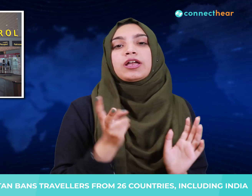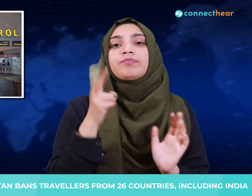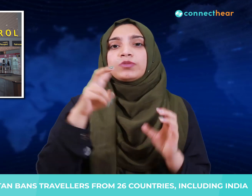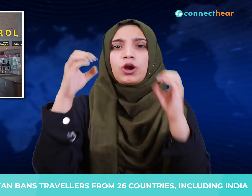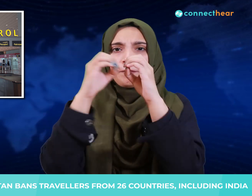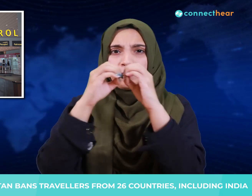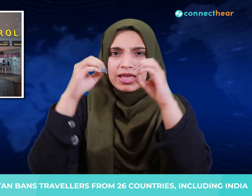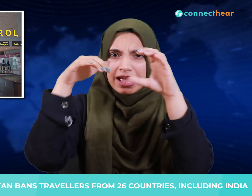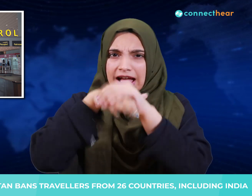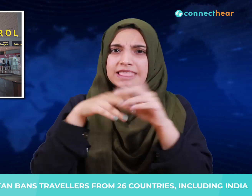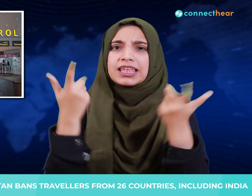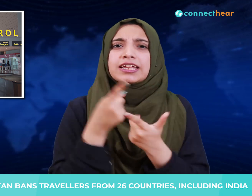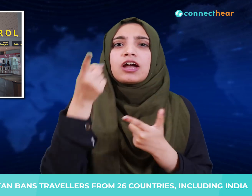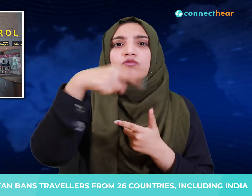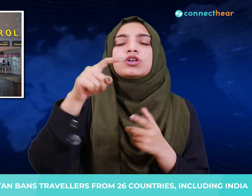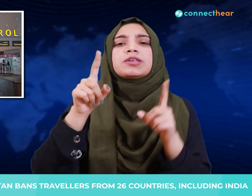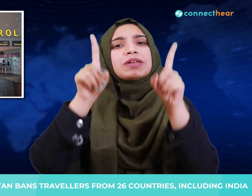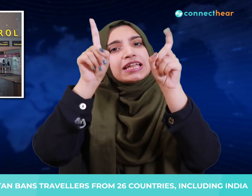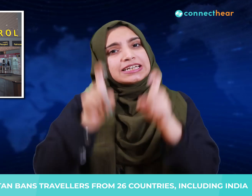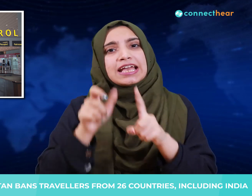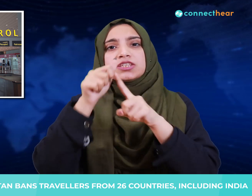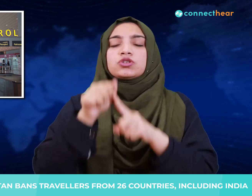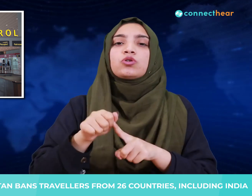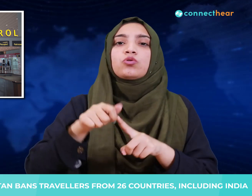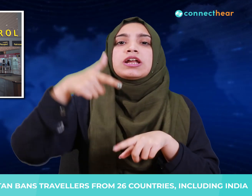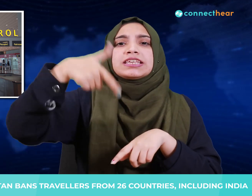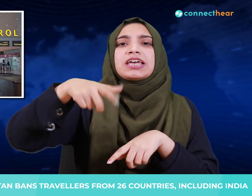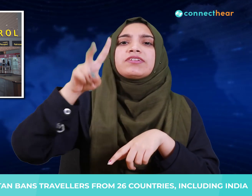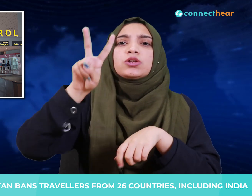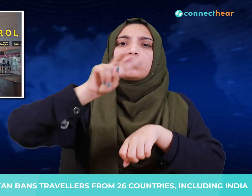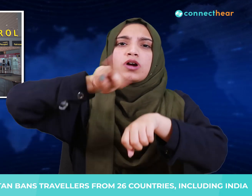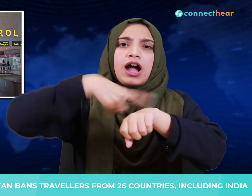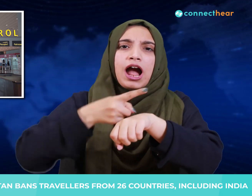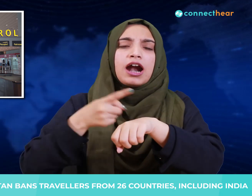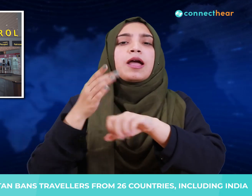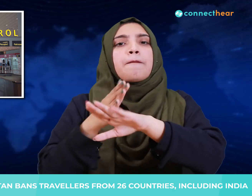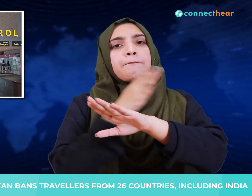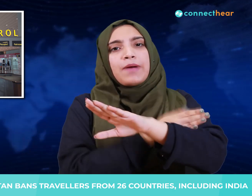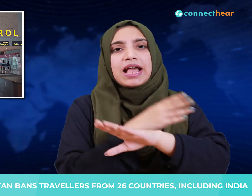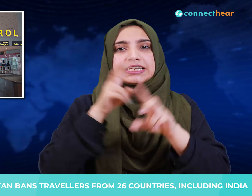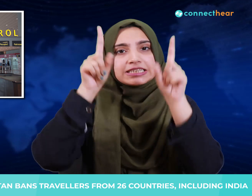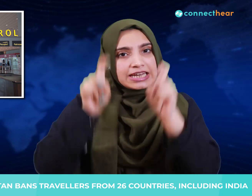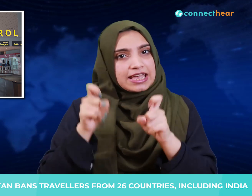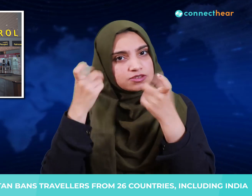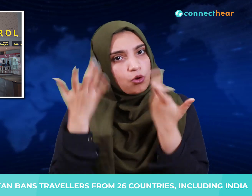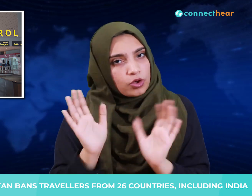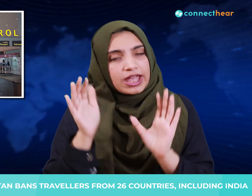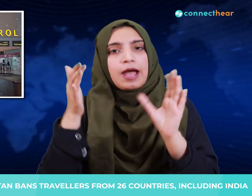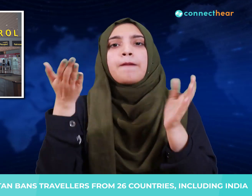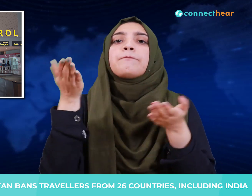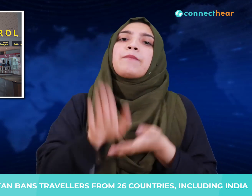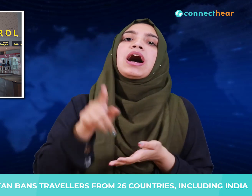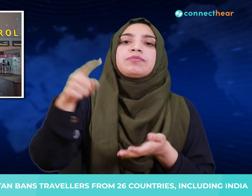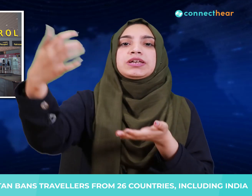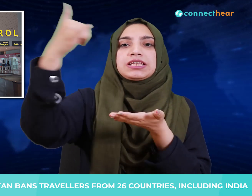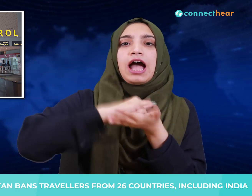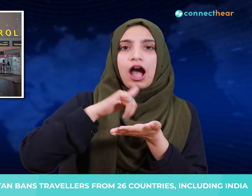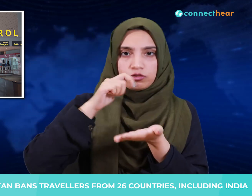within 72 hours of the travel date, while countries in C category are restricted and